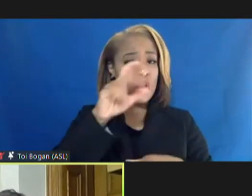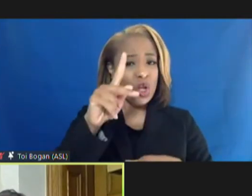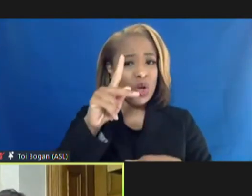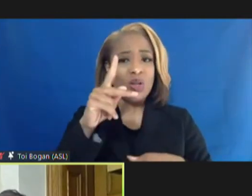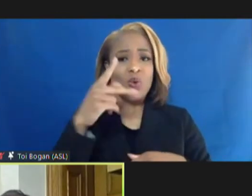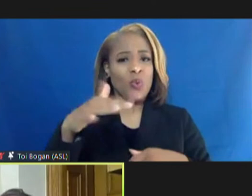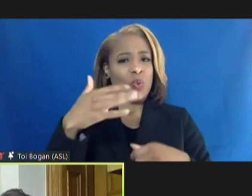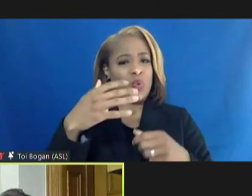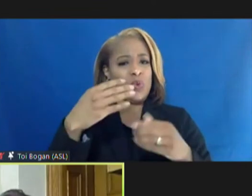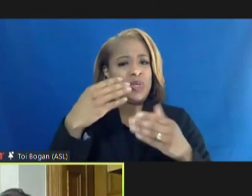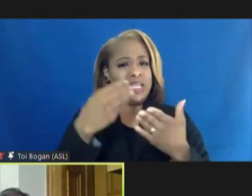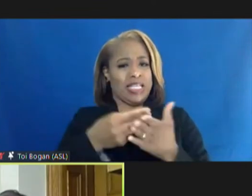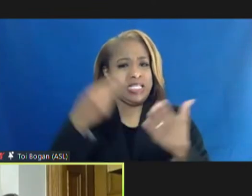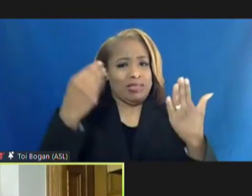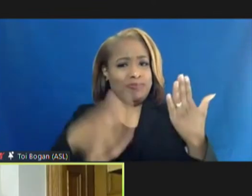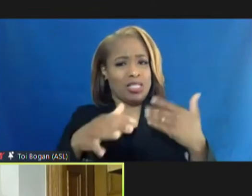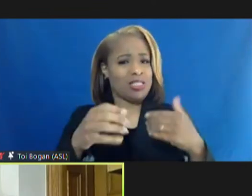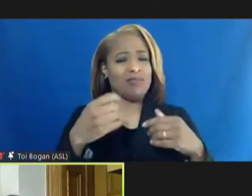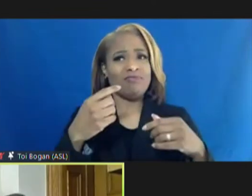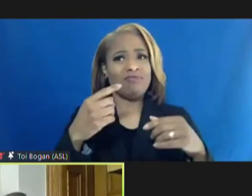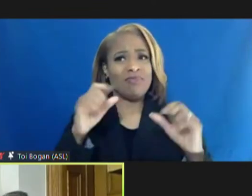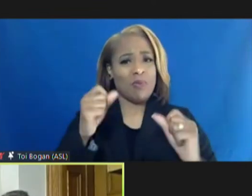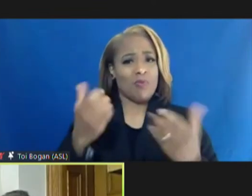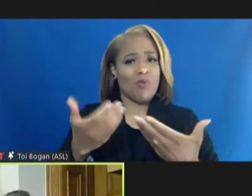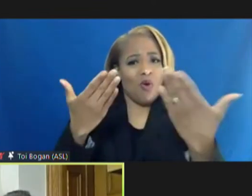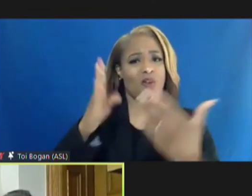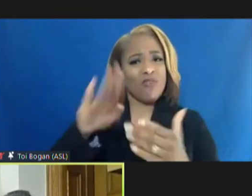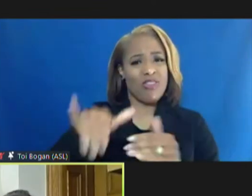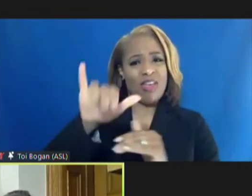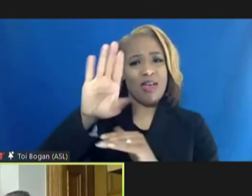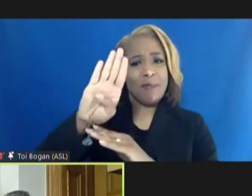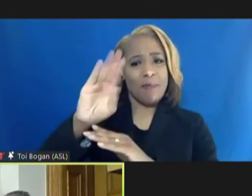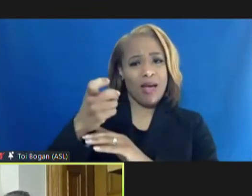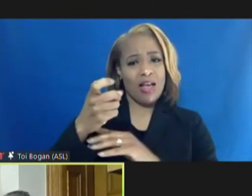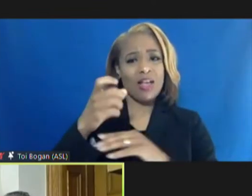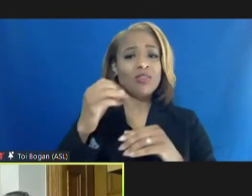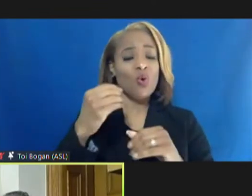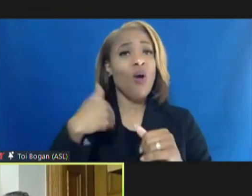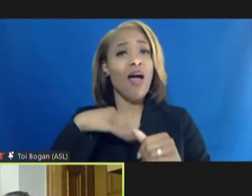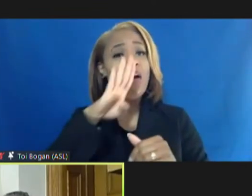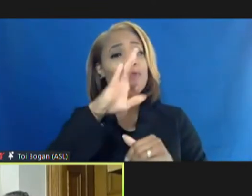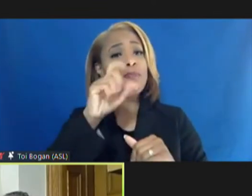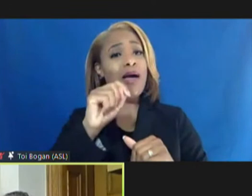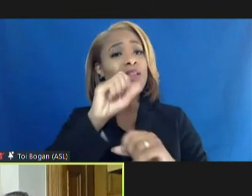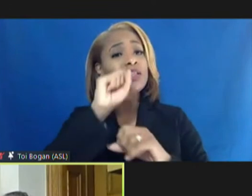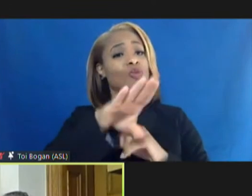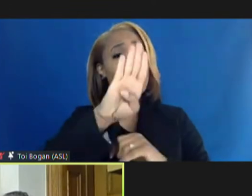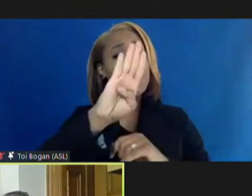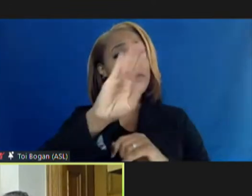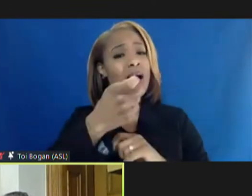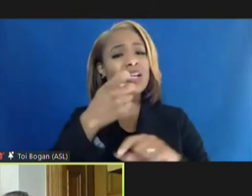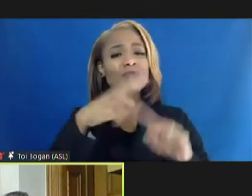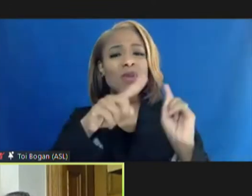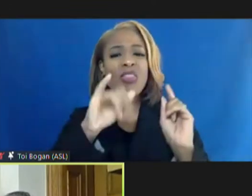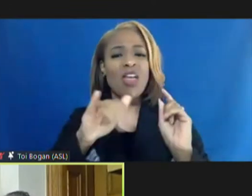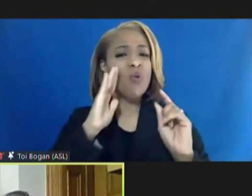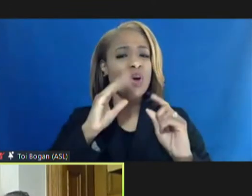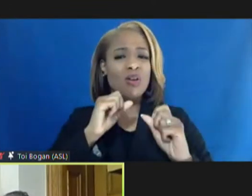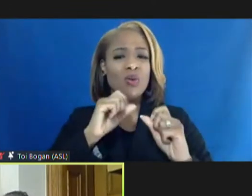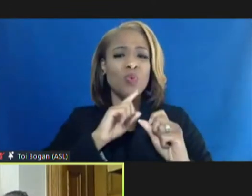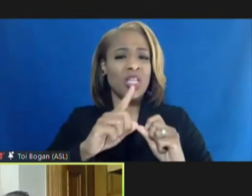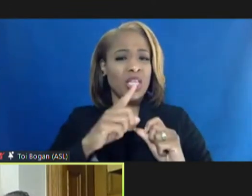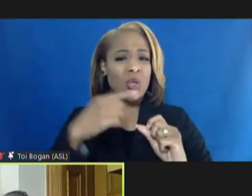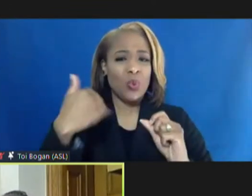to even offer the ballot box. So they have these ballot drop boxes, but this requirement will be so cost prohibitive